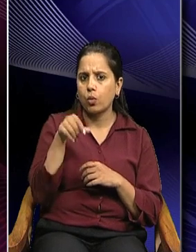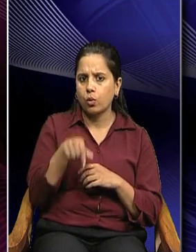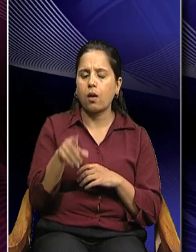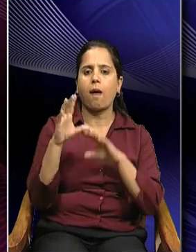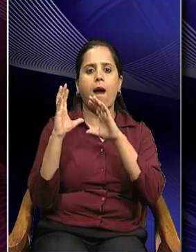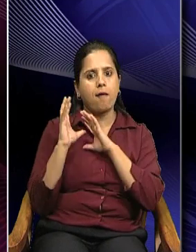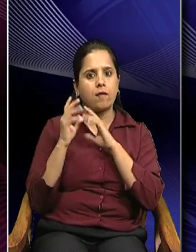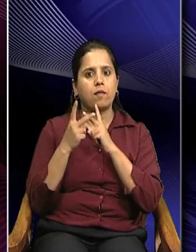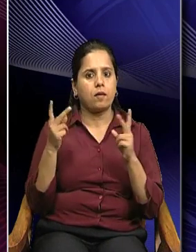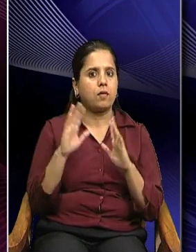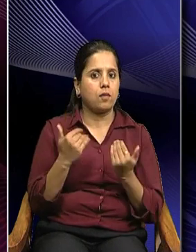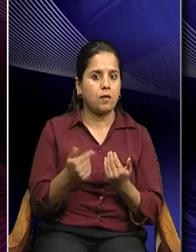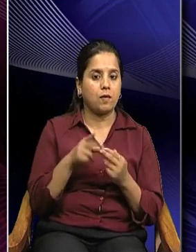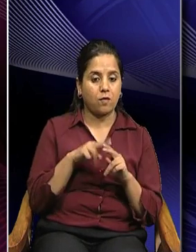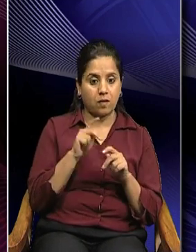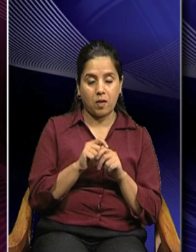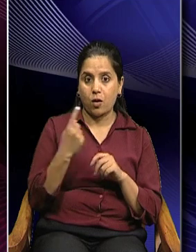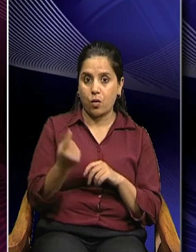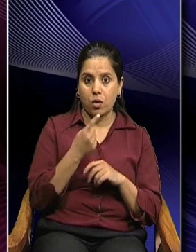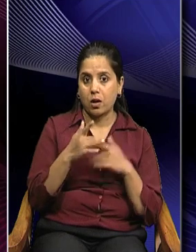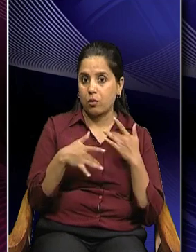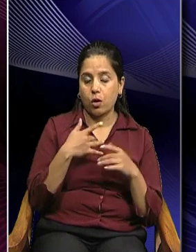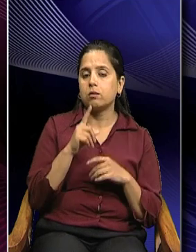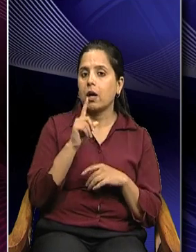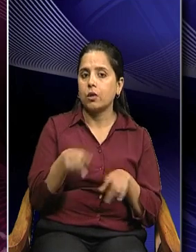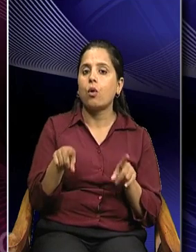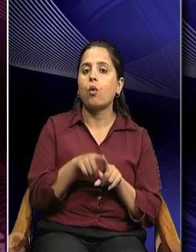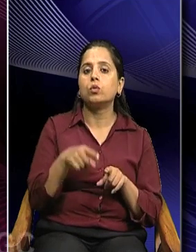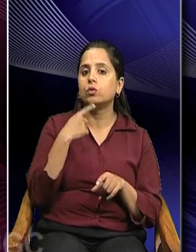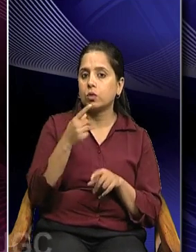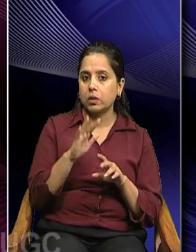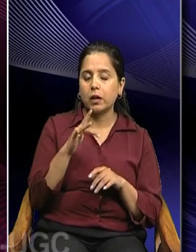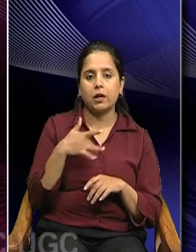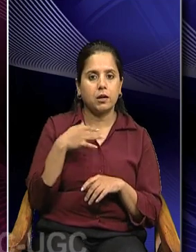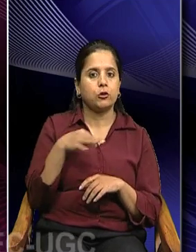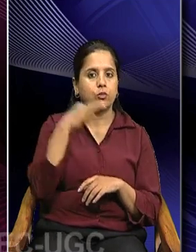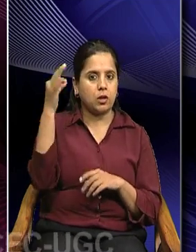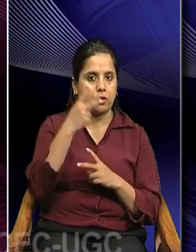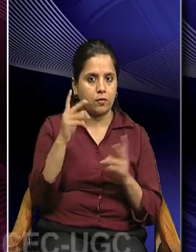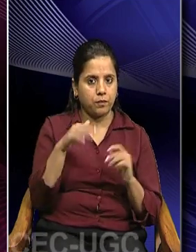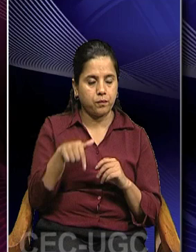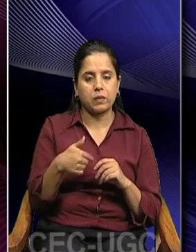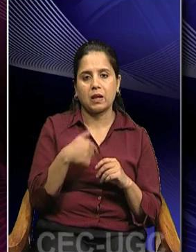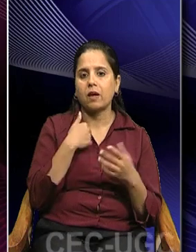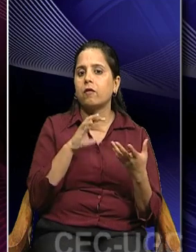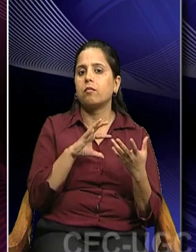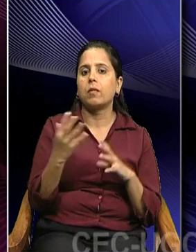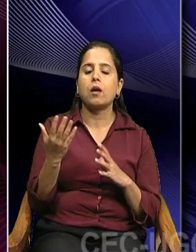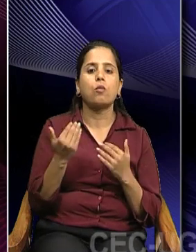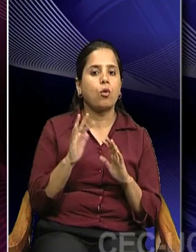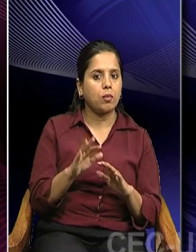loaded with not only functionality and emotionality, but also spirituality, sense of self creativity,